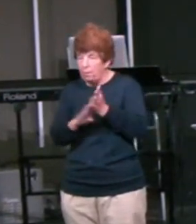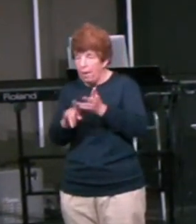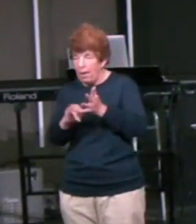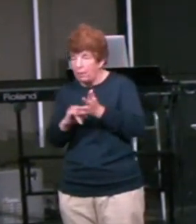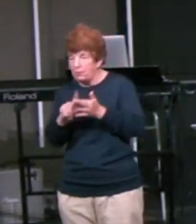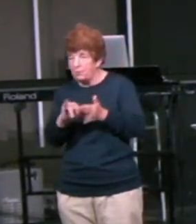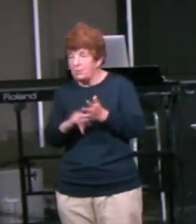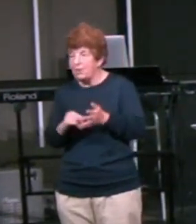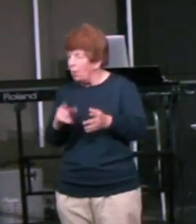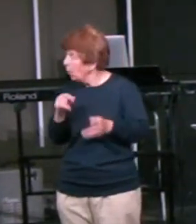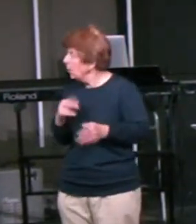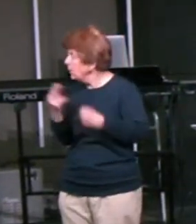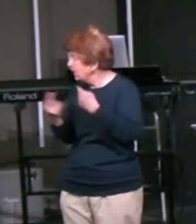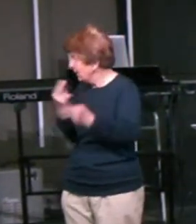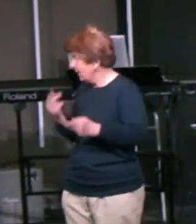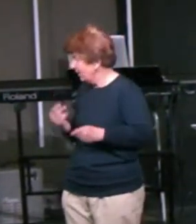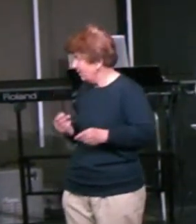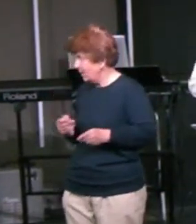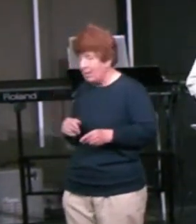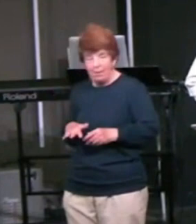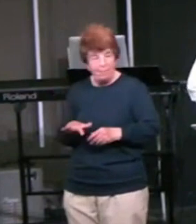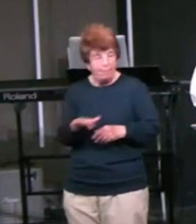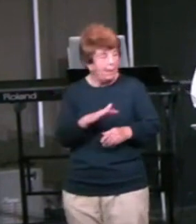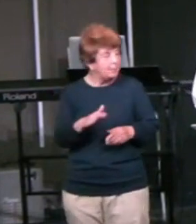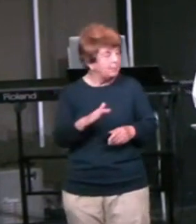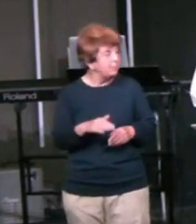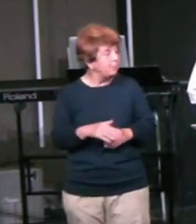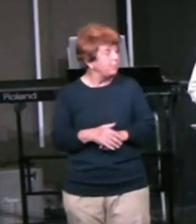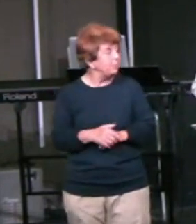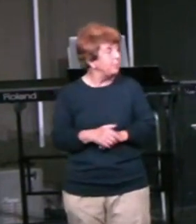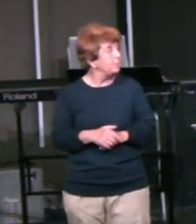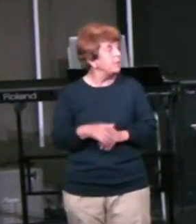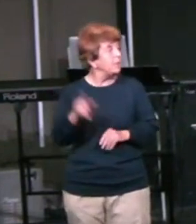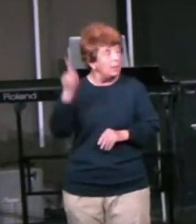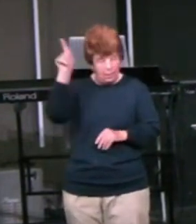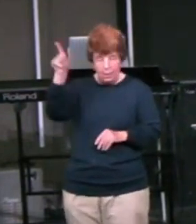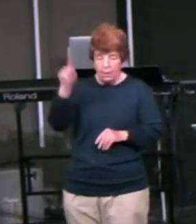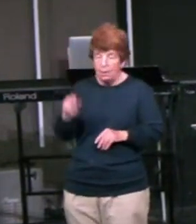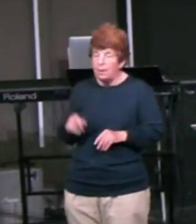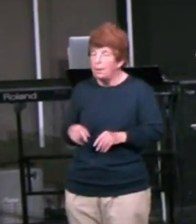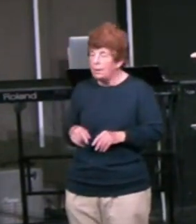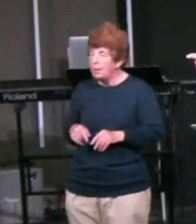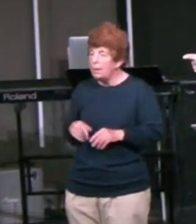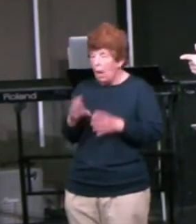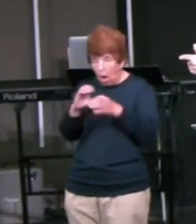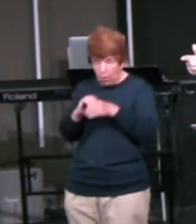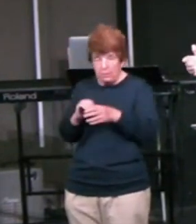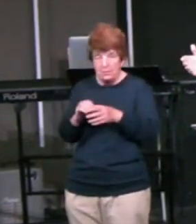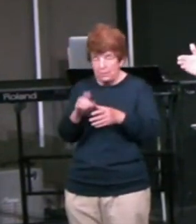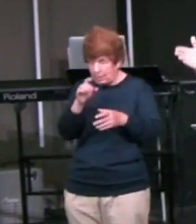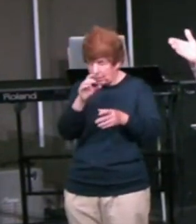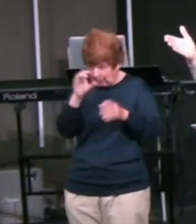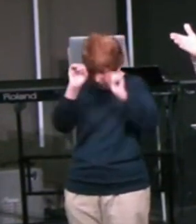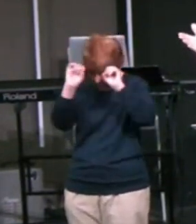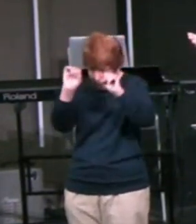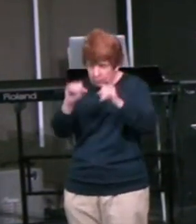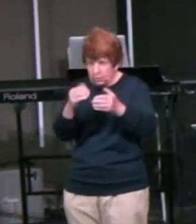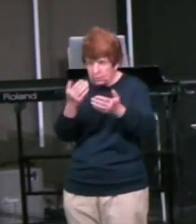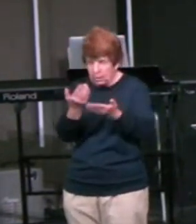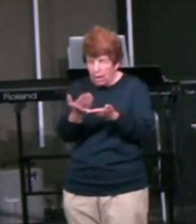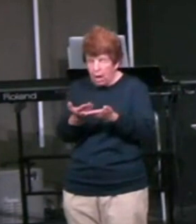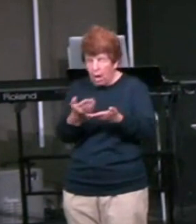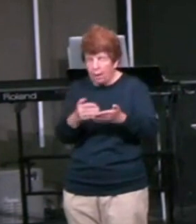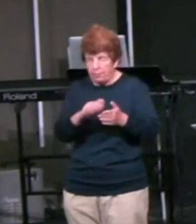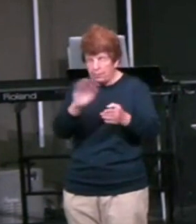to sing a song based on that psalm. He owns the cattle on 1,000 hills, the wealth in